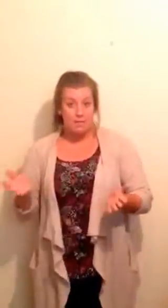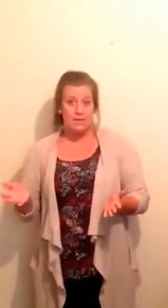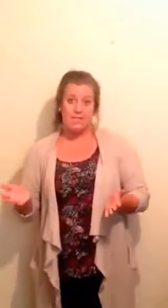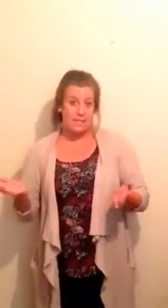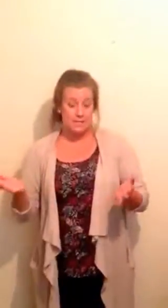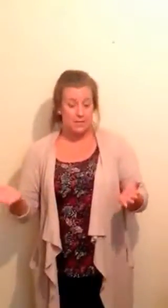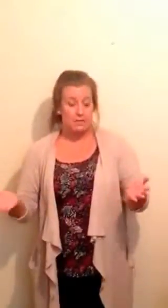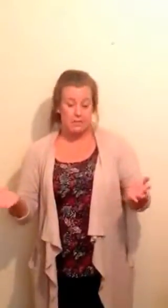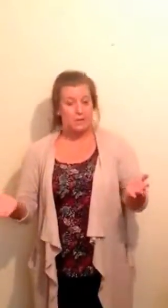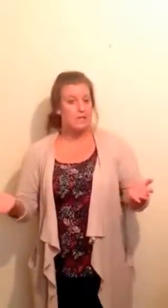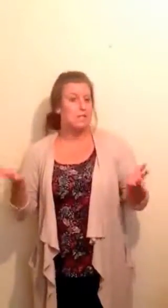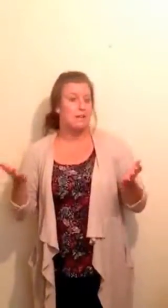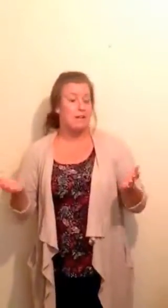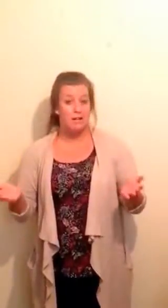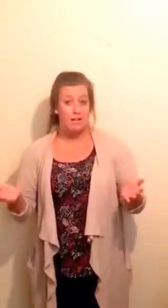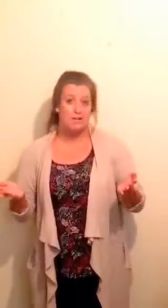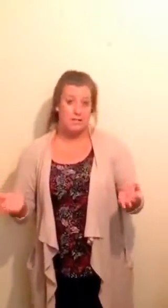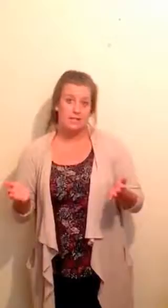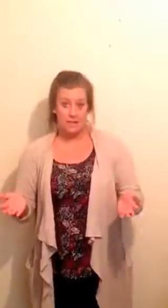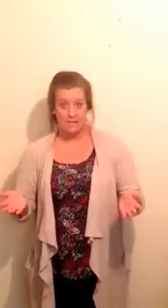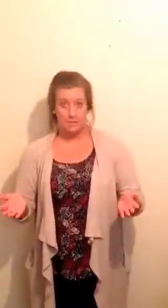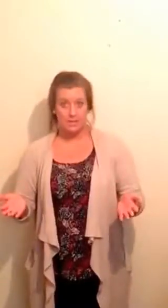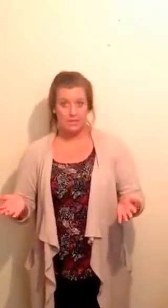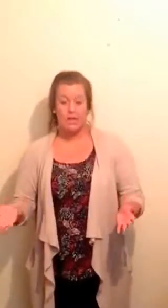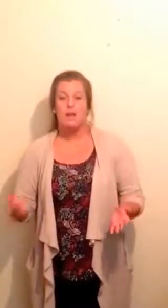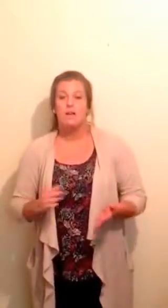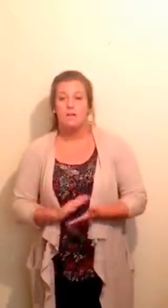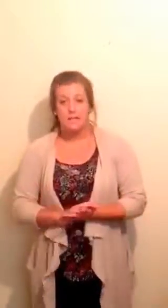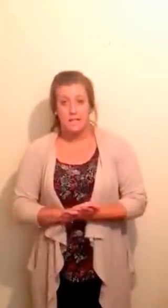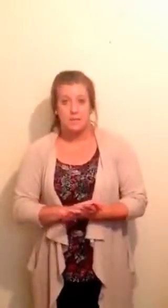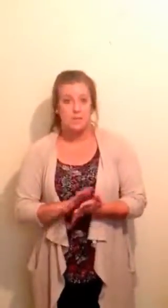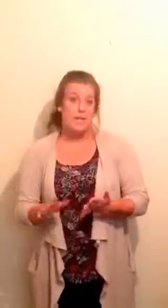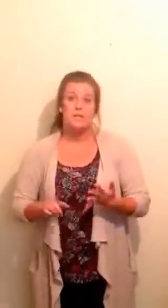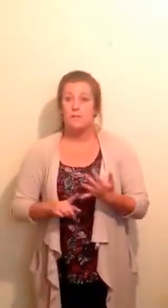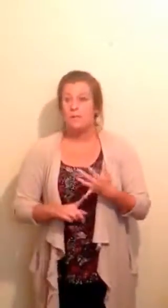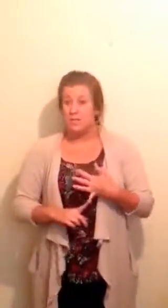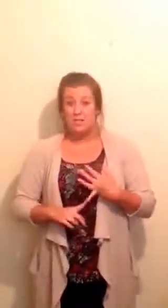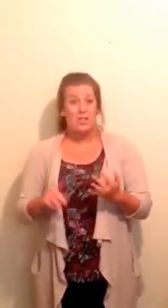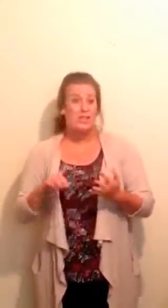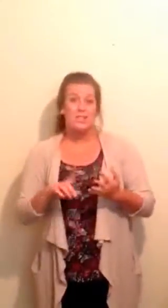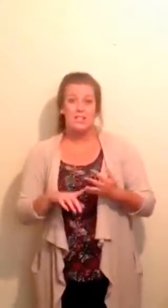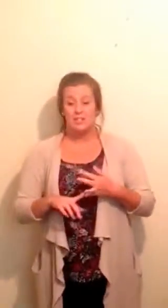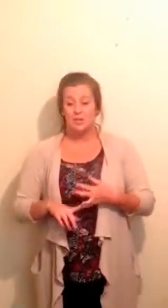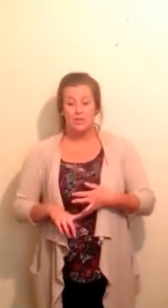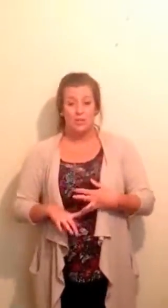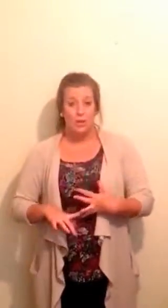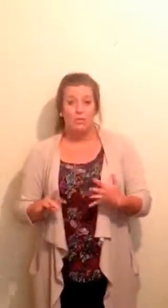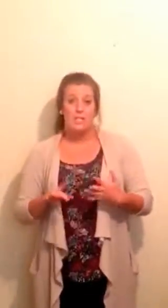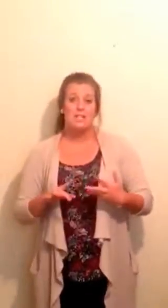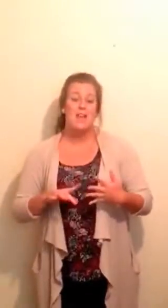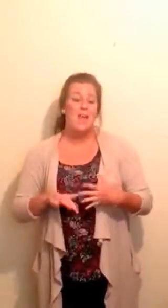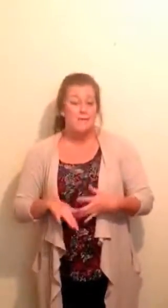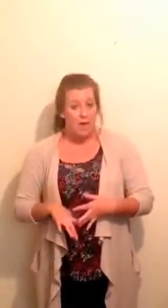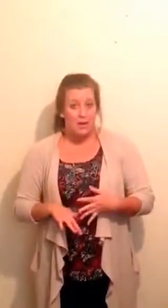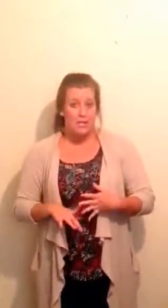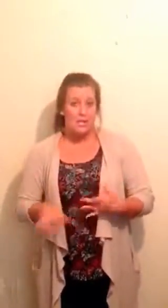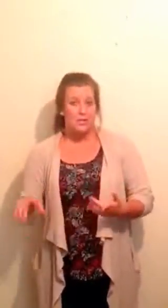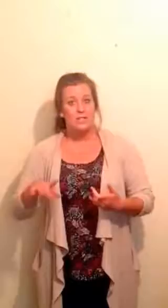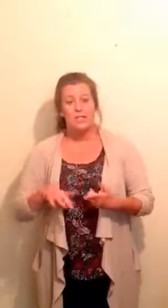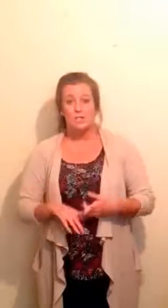with those 6 different computers, there are also 6 experts. Those experts range from administrators, instructional coaches, veteran teachers, as